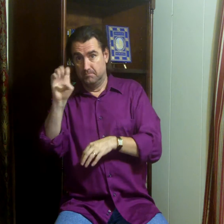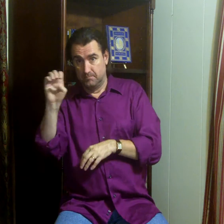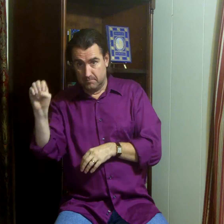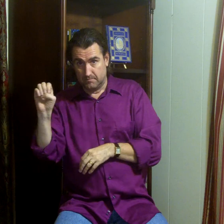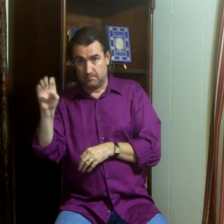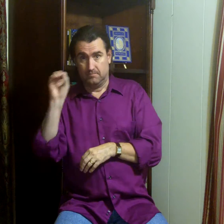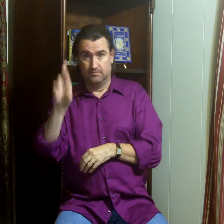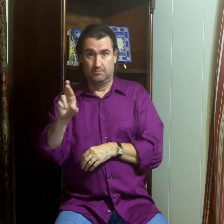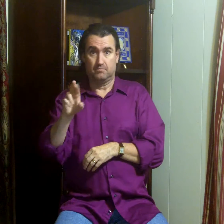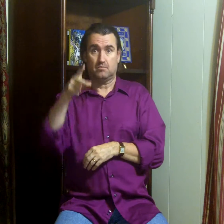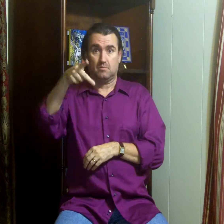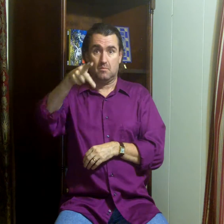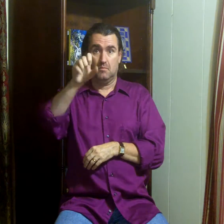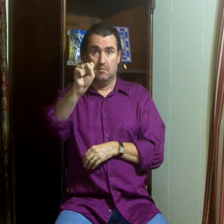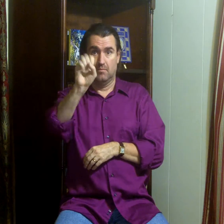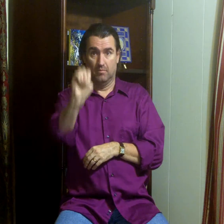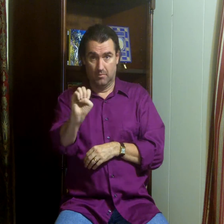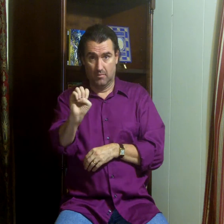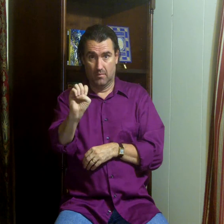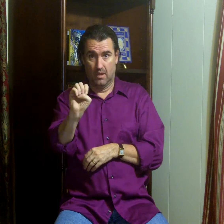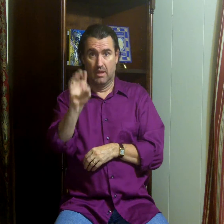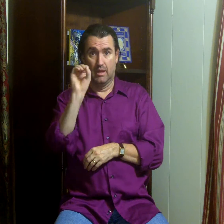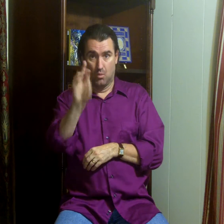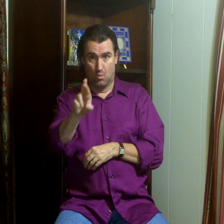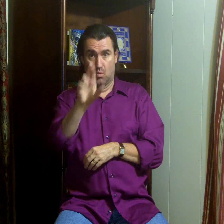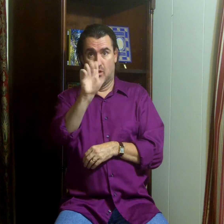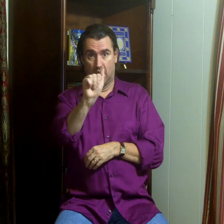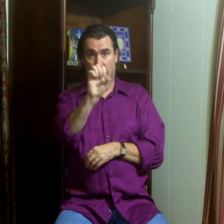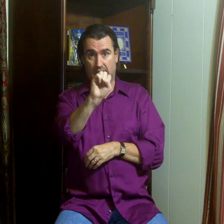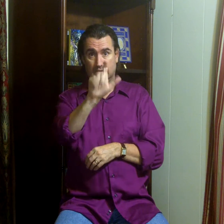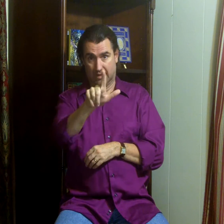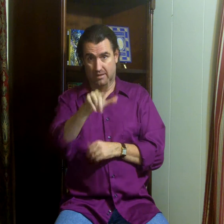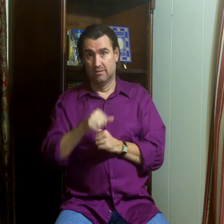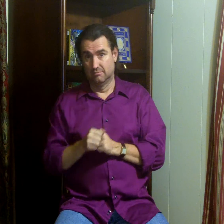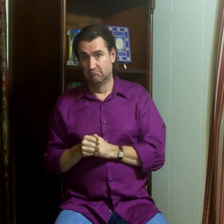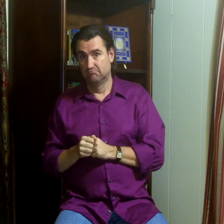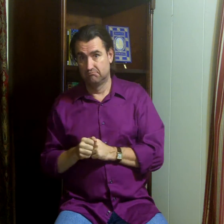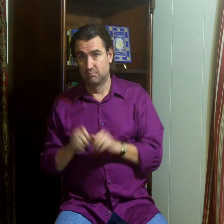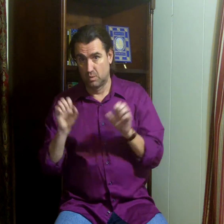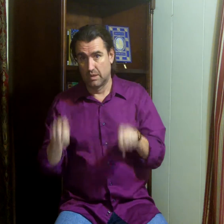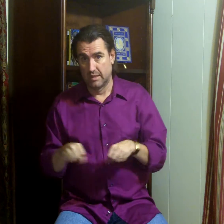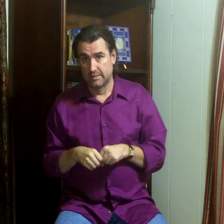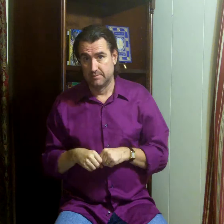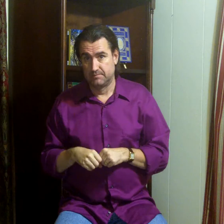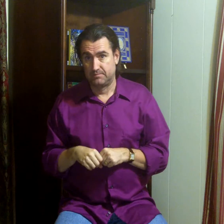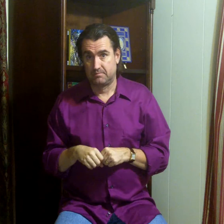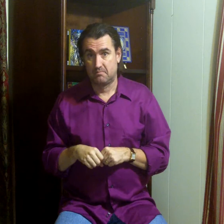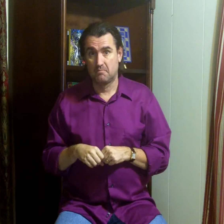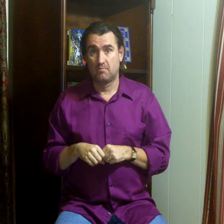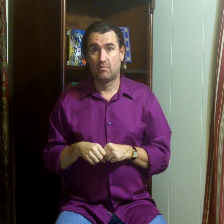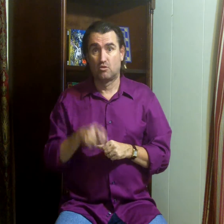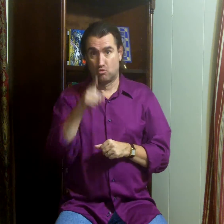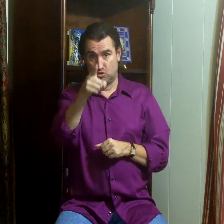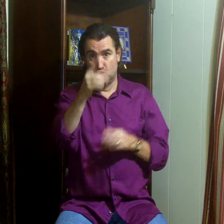ASL PSE, or you can pick ASL. And so also the thing about picking the signing